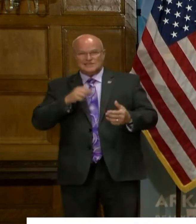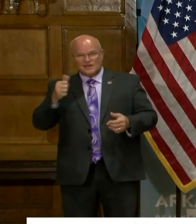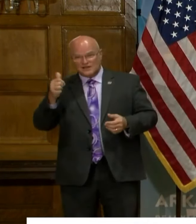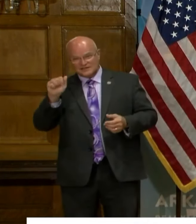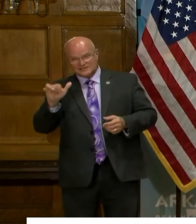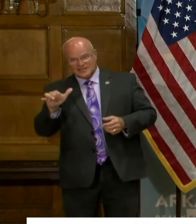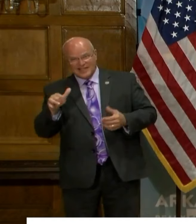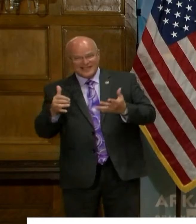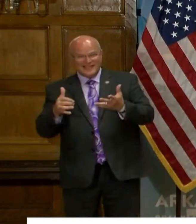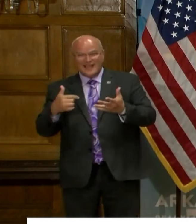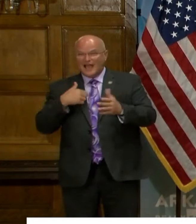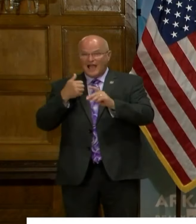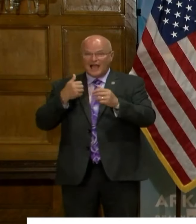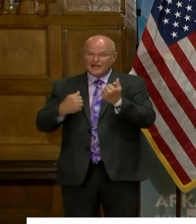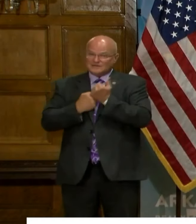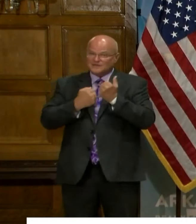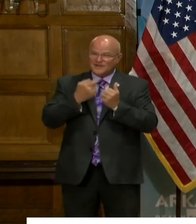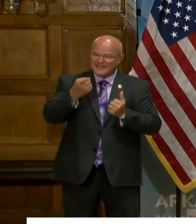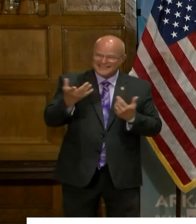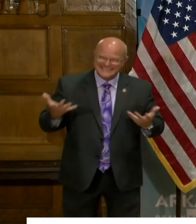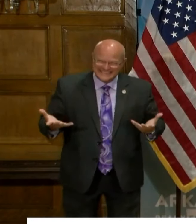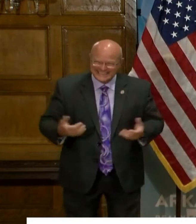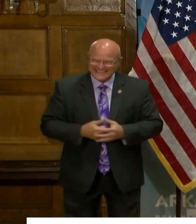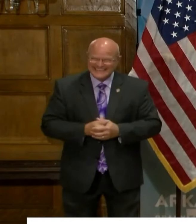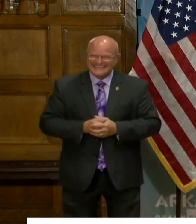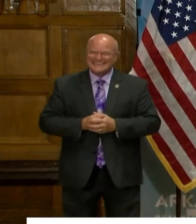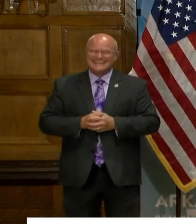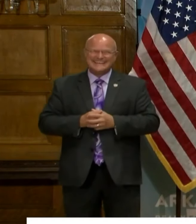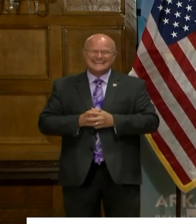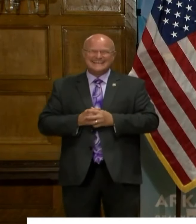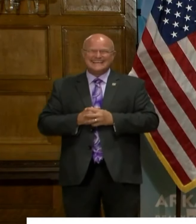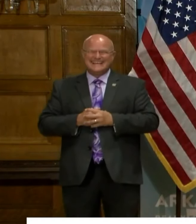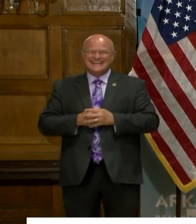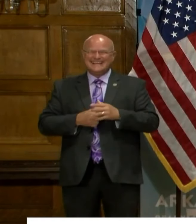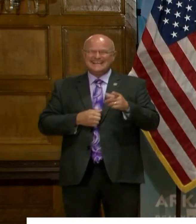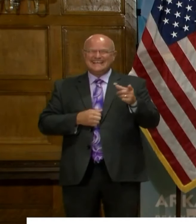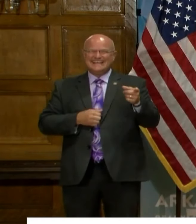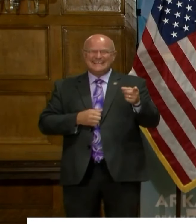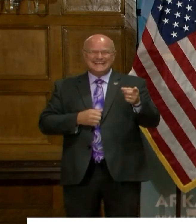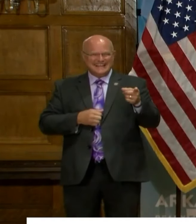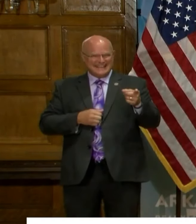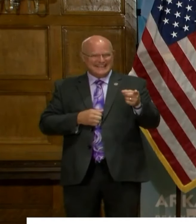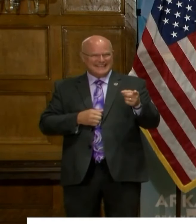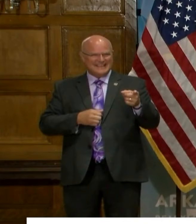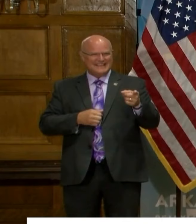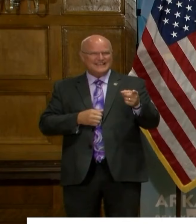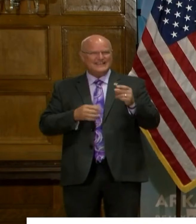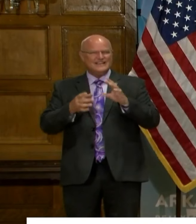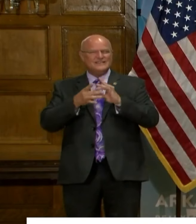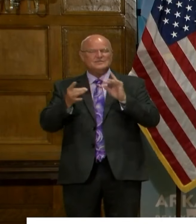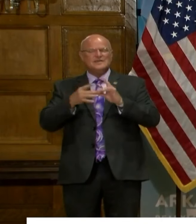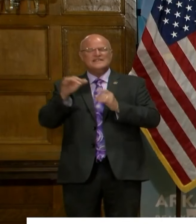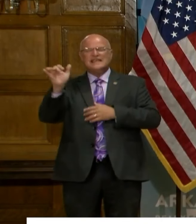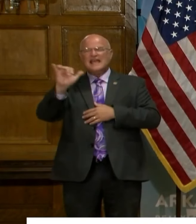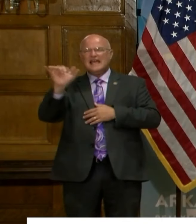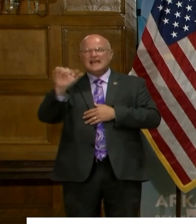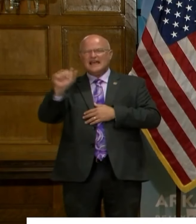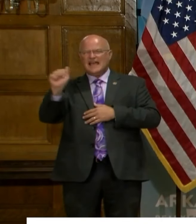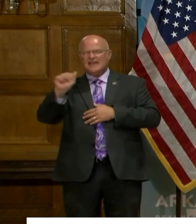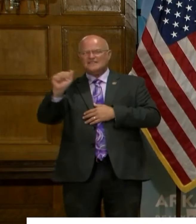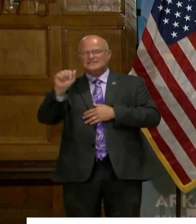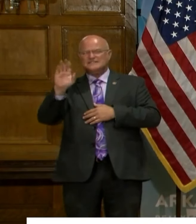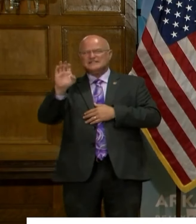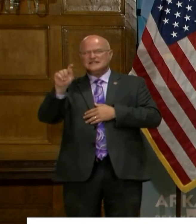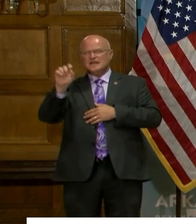Jay, I'm on your side on this. Yes. You mentioned the rolling averages in Benton